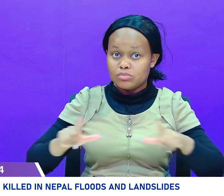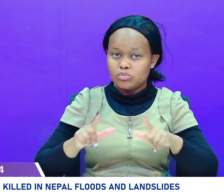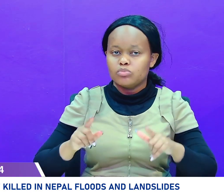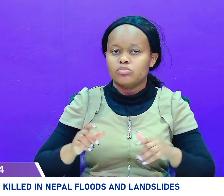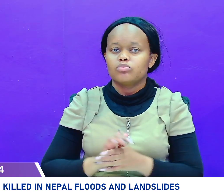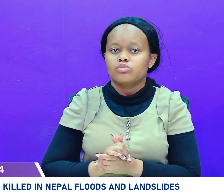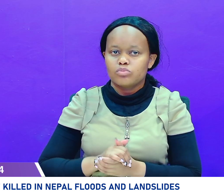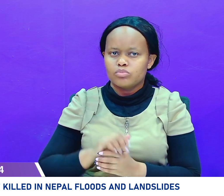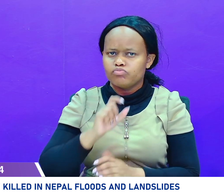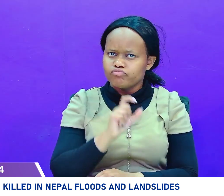regions.